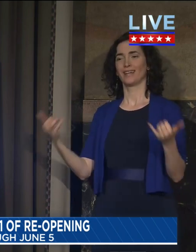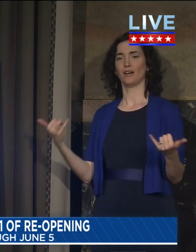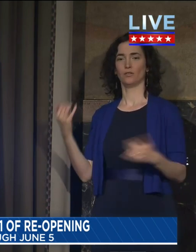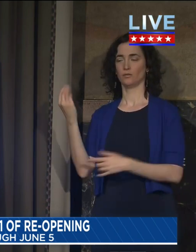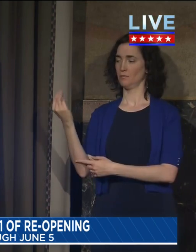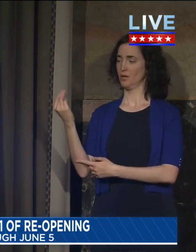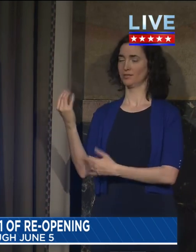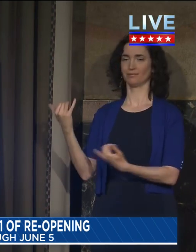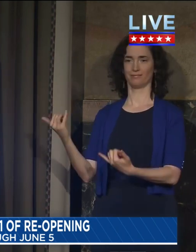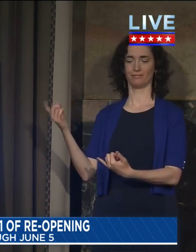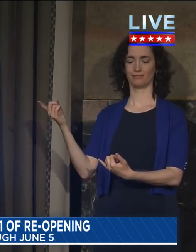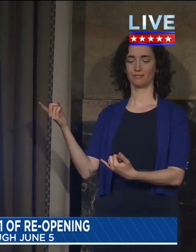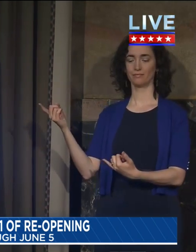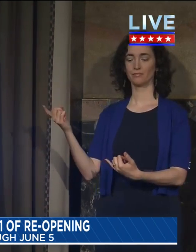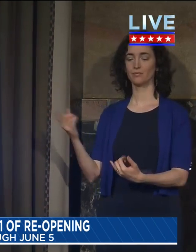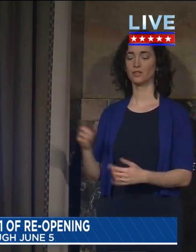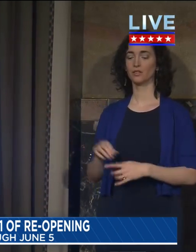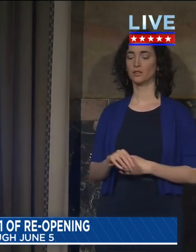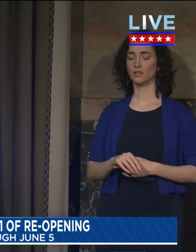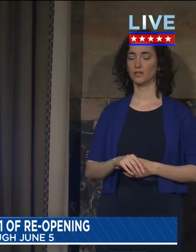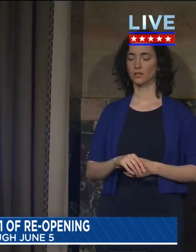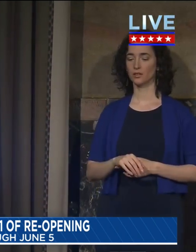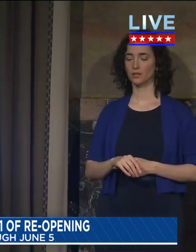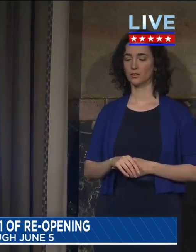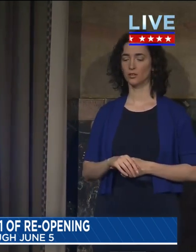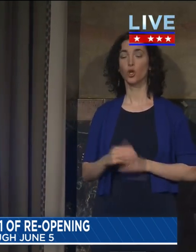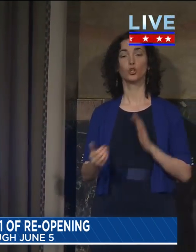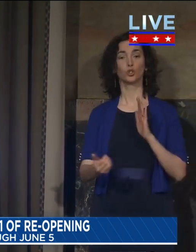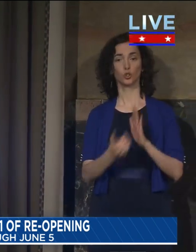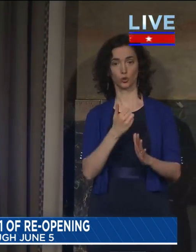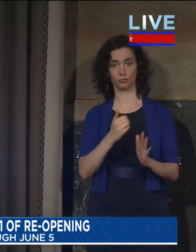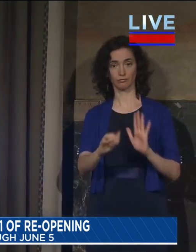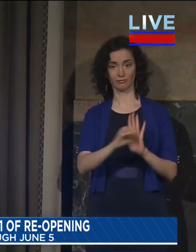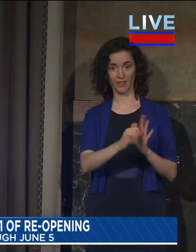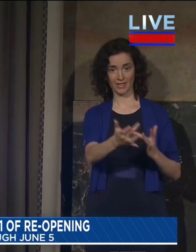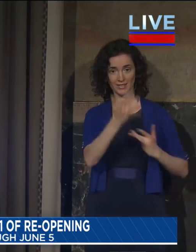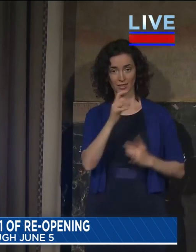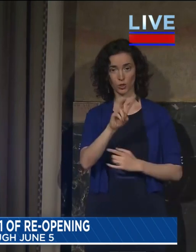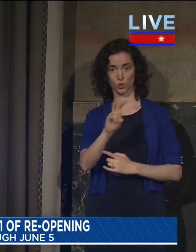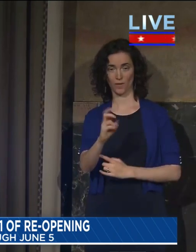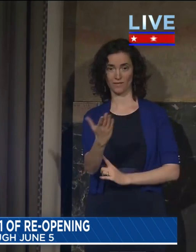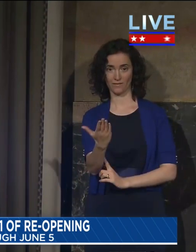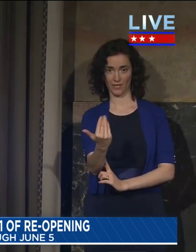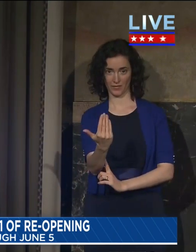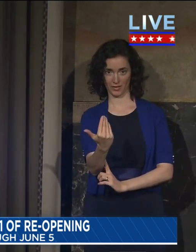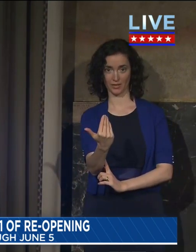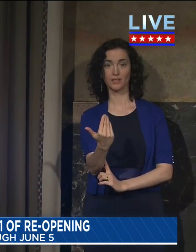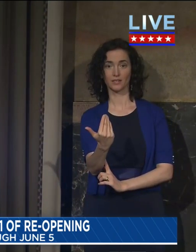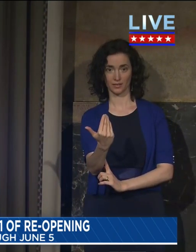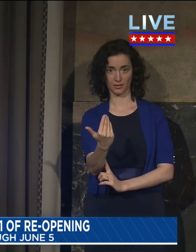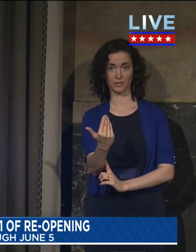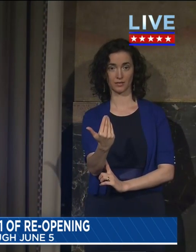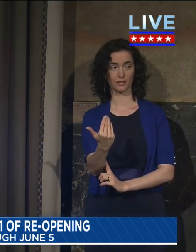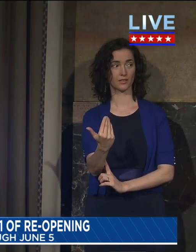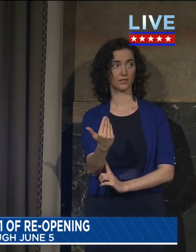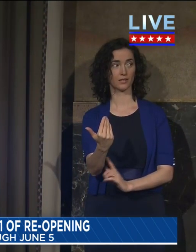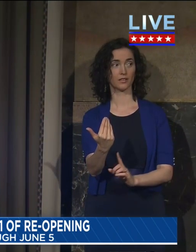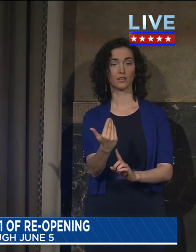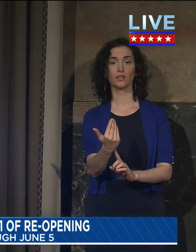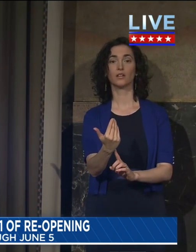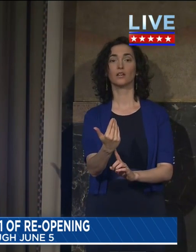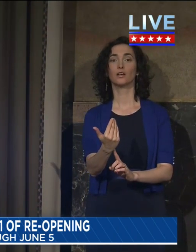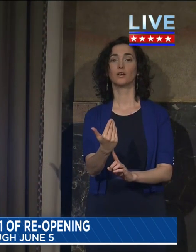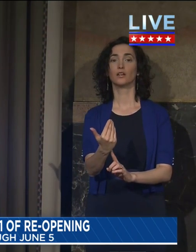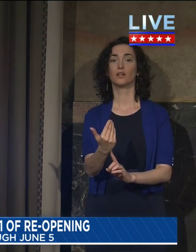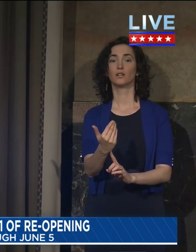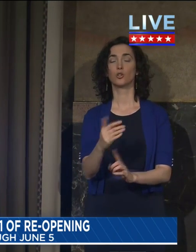have a report of 215 new cases, and that was on a daily total